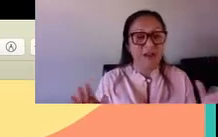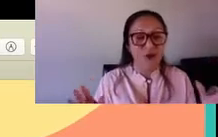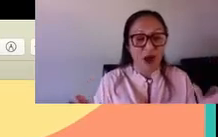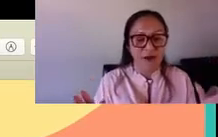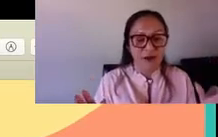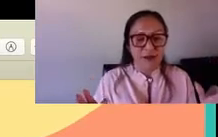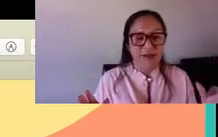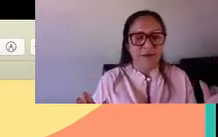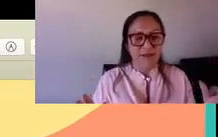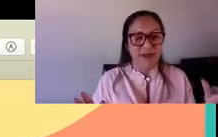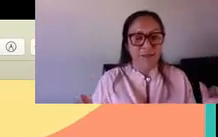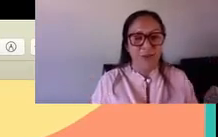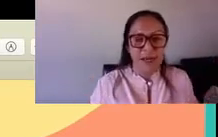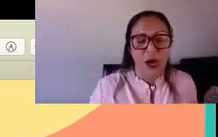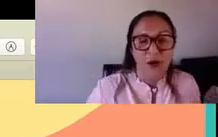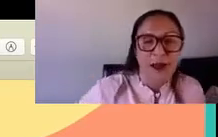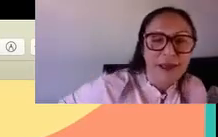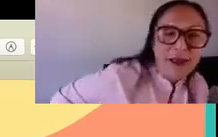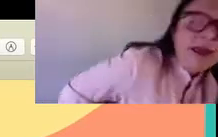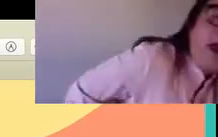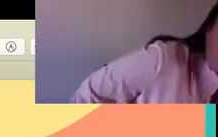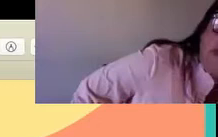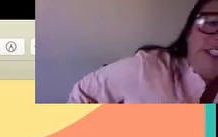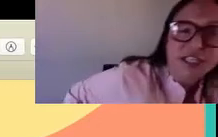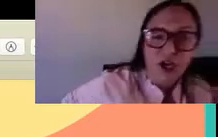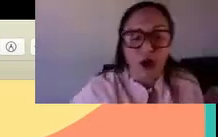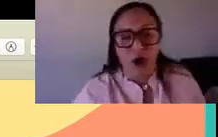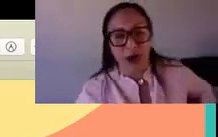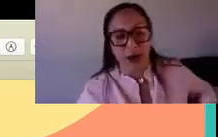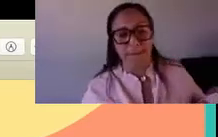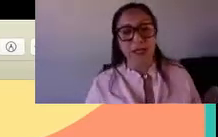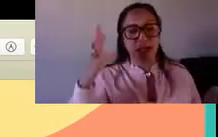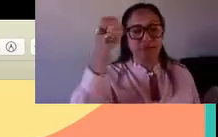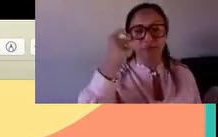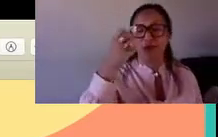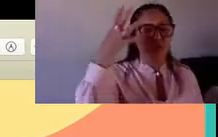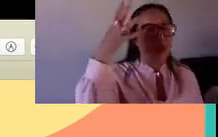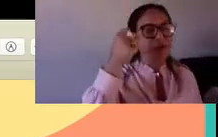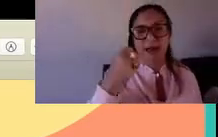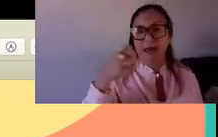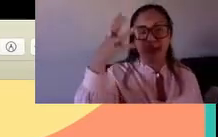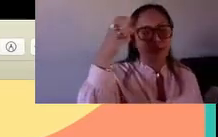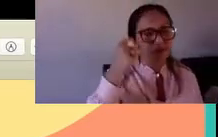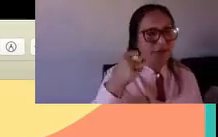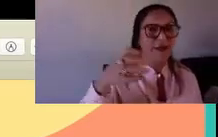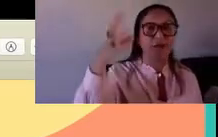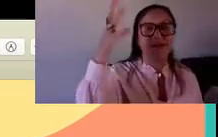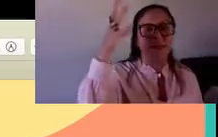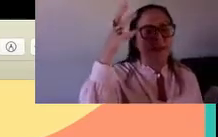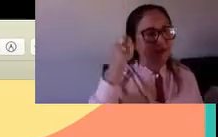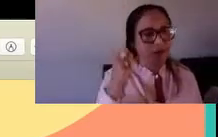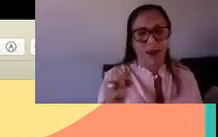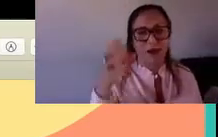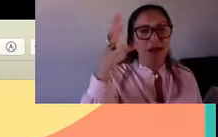as you thought. So for example, my daughter Ella, I was teaching her milk. For every time I breastfed, every time